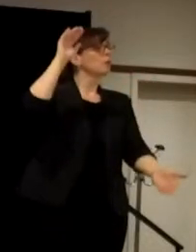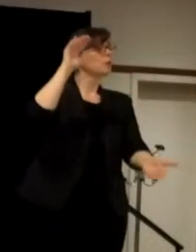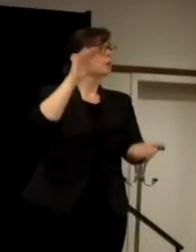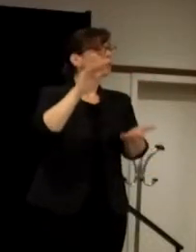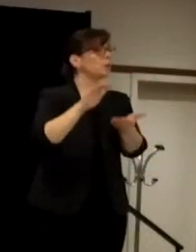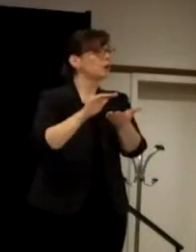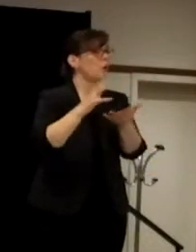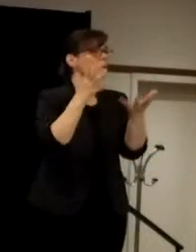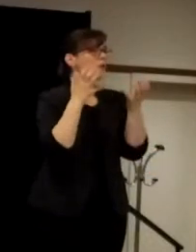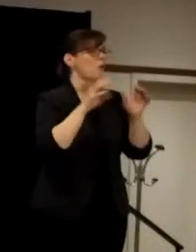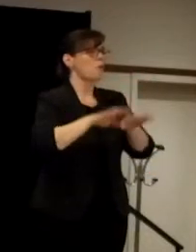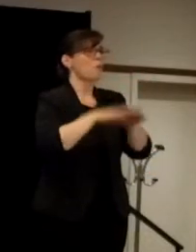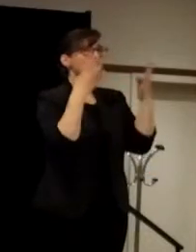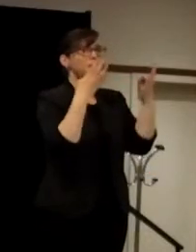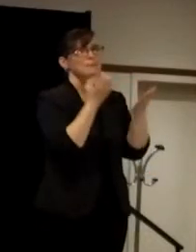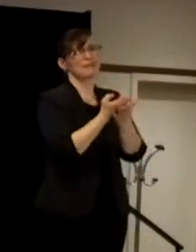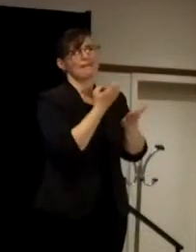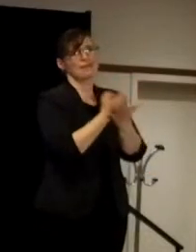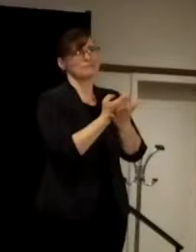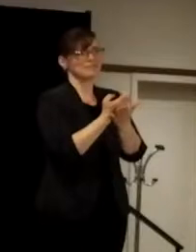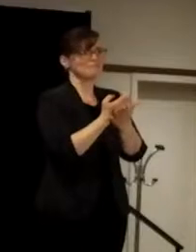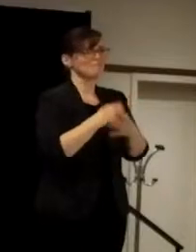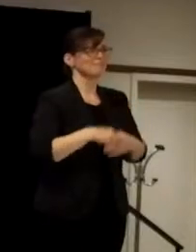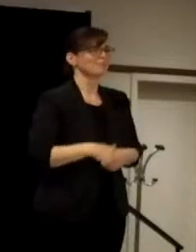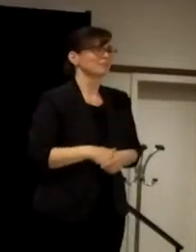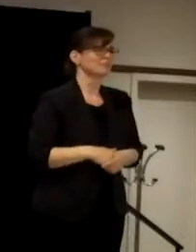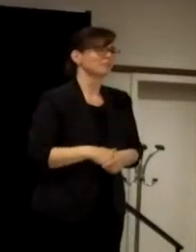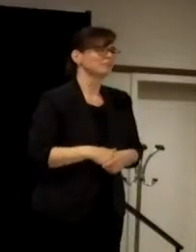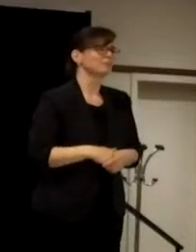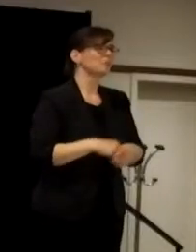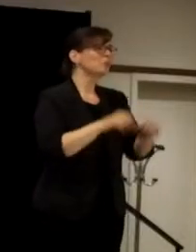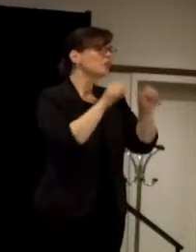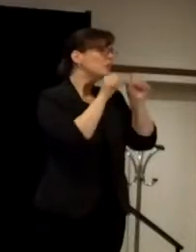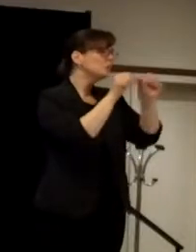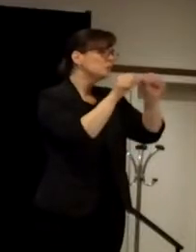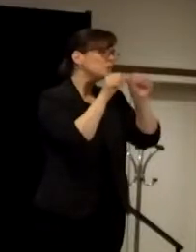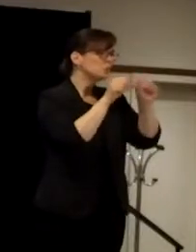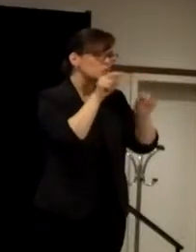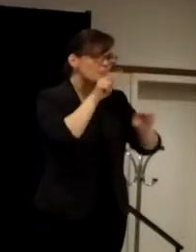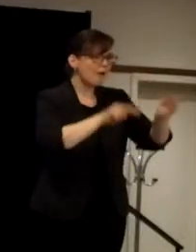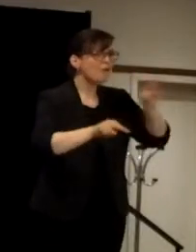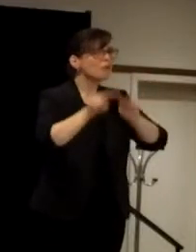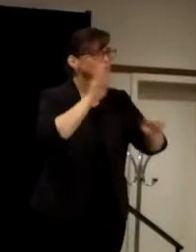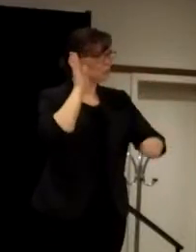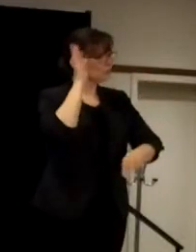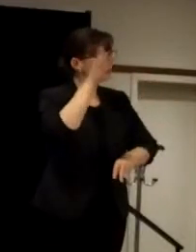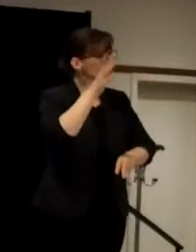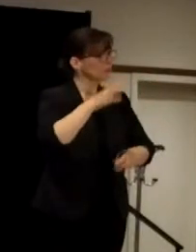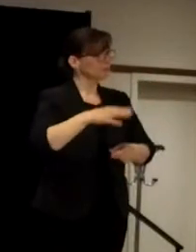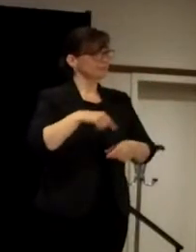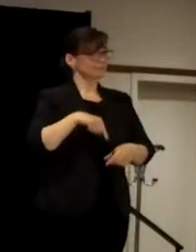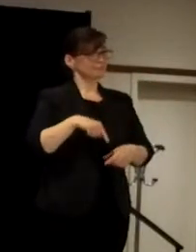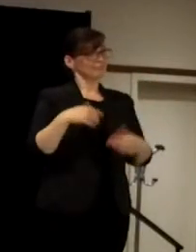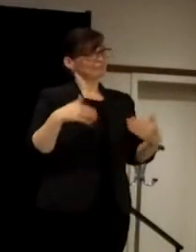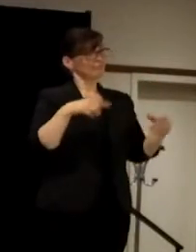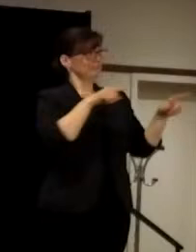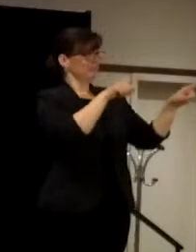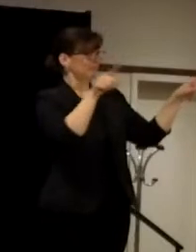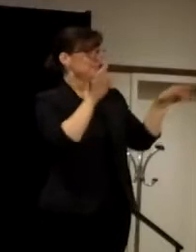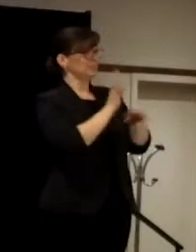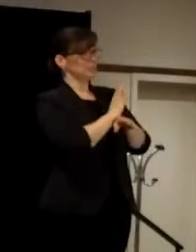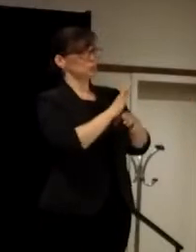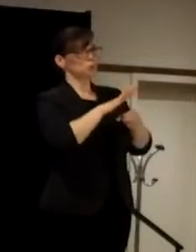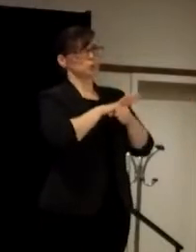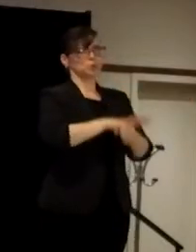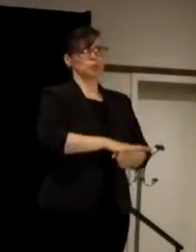so I think we'll continue to do it. There will be pressures that I don't think the marketplace is ready